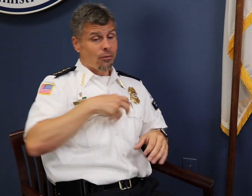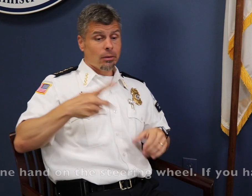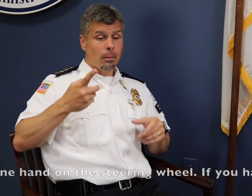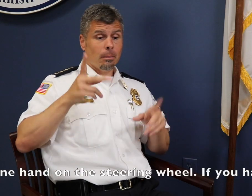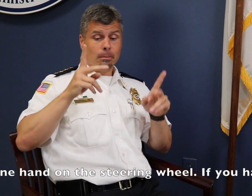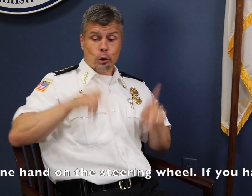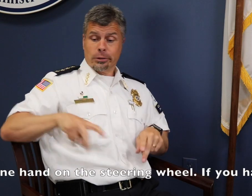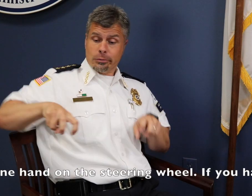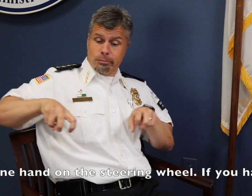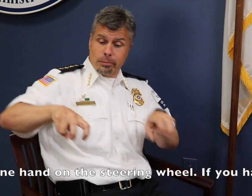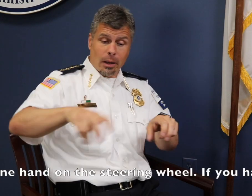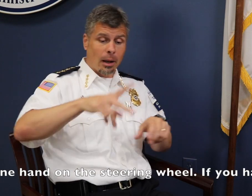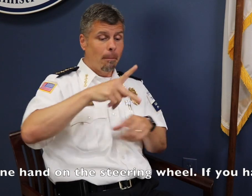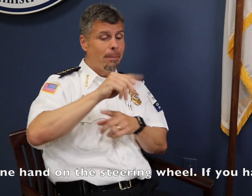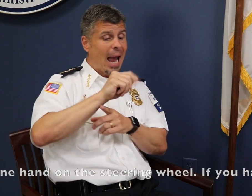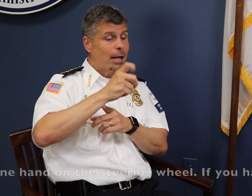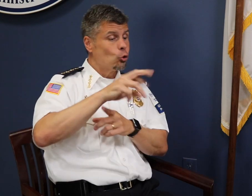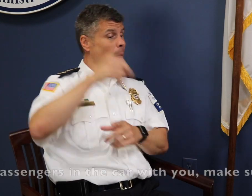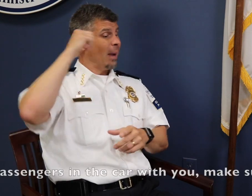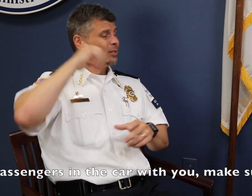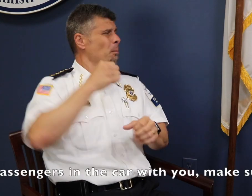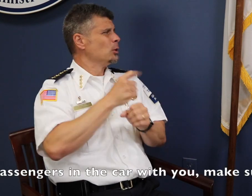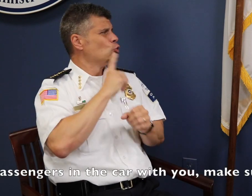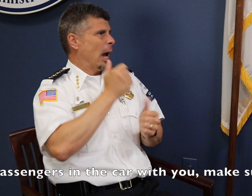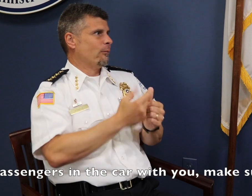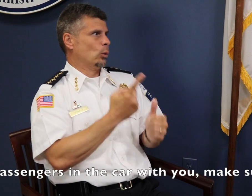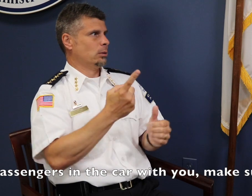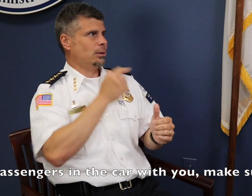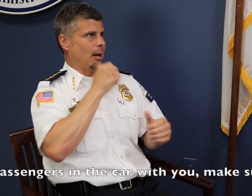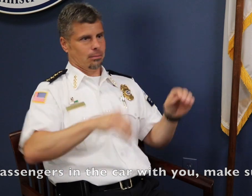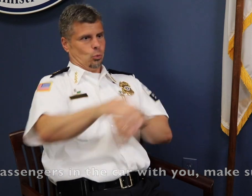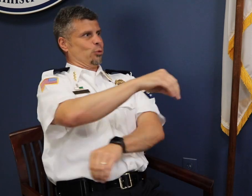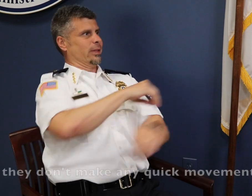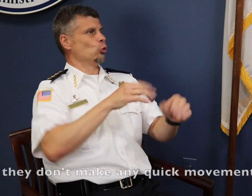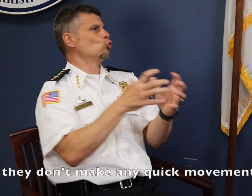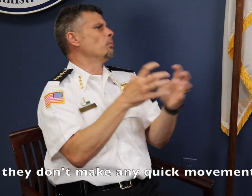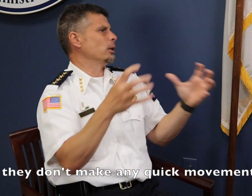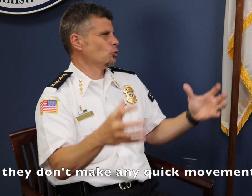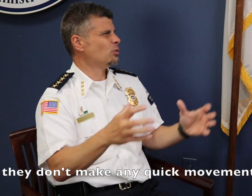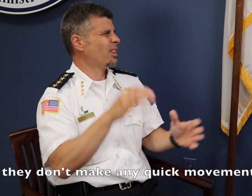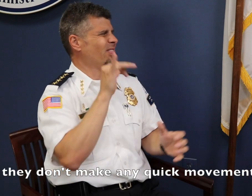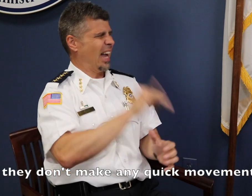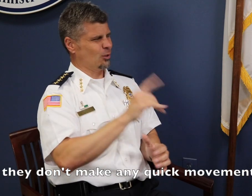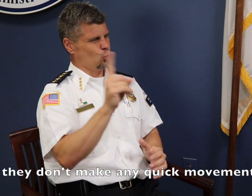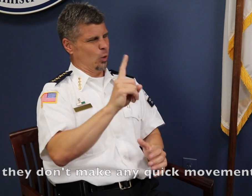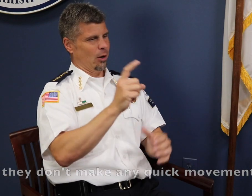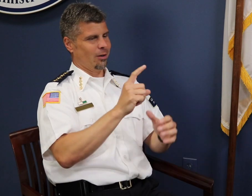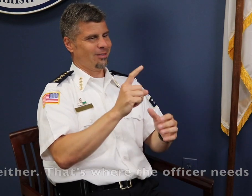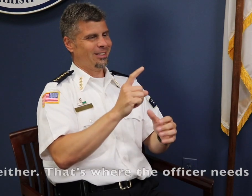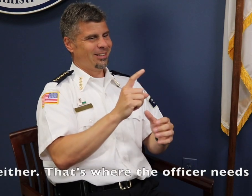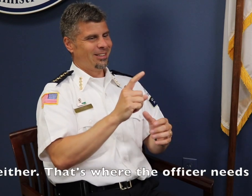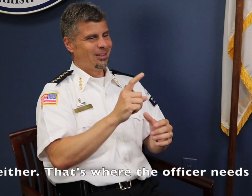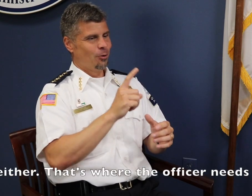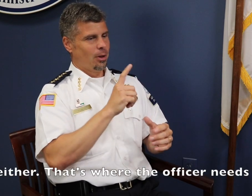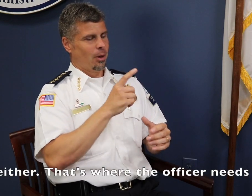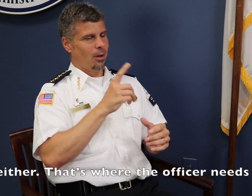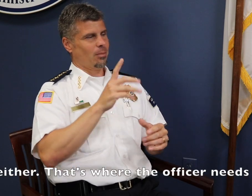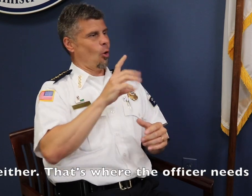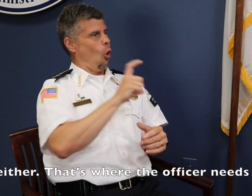the tone for that stop. Make sure you keep your hands on the steering wheel. And if asked for your license, registration, and insurance, point to the glove compartment and move